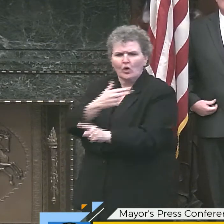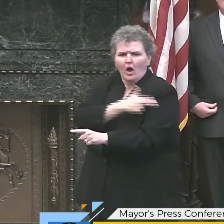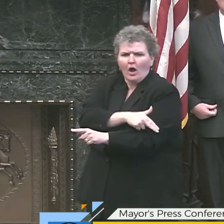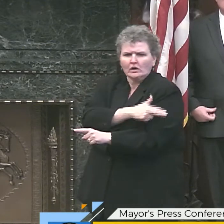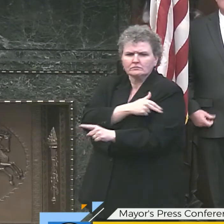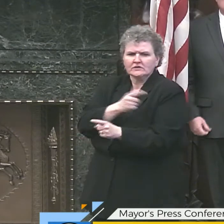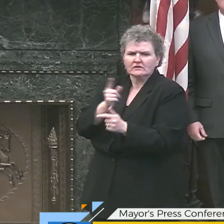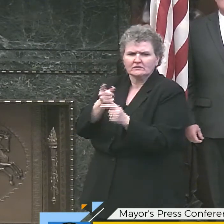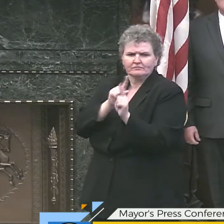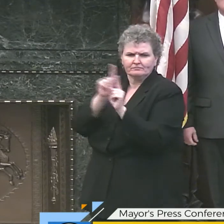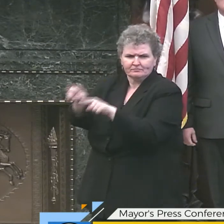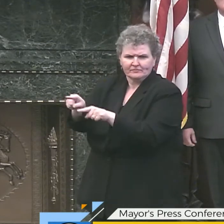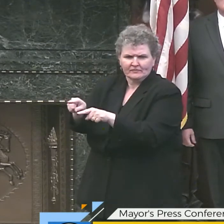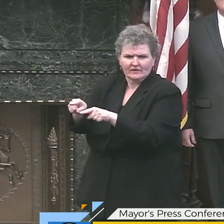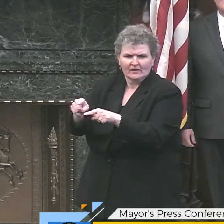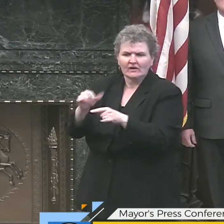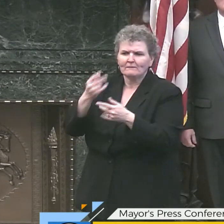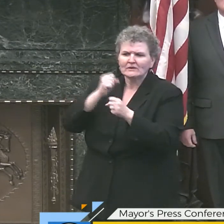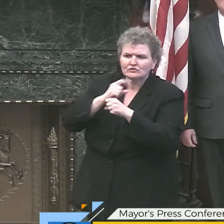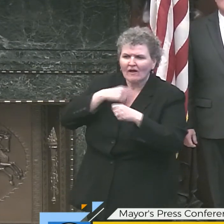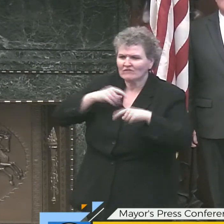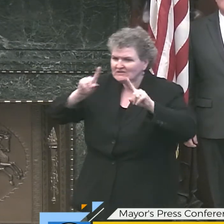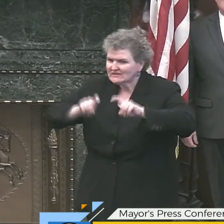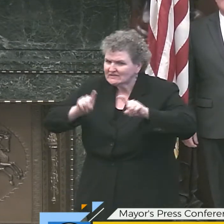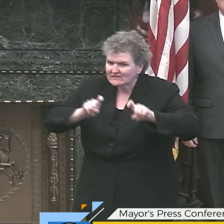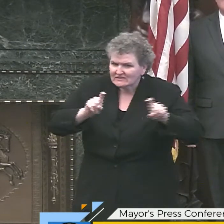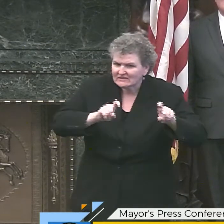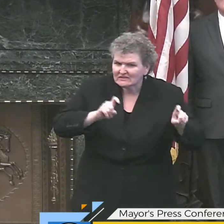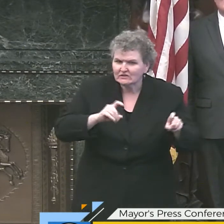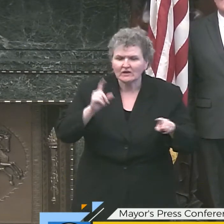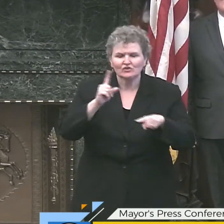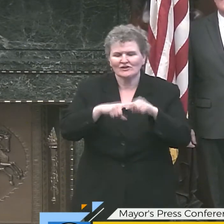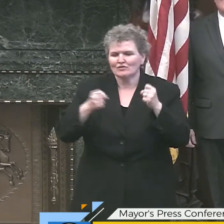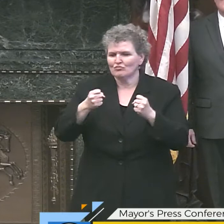vast majority of those are available through, you don't need to drive in.